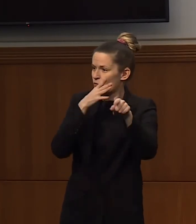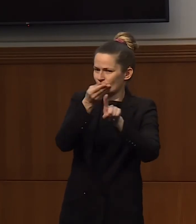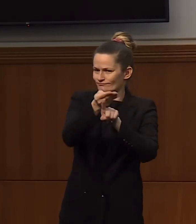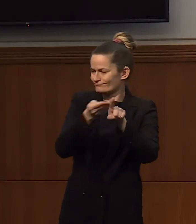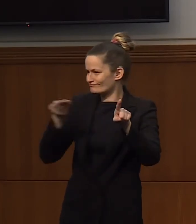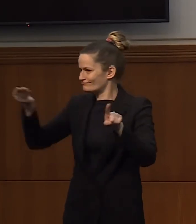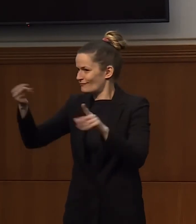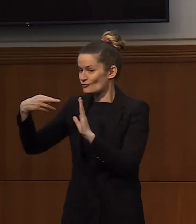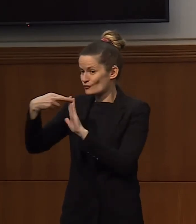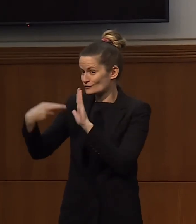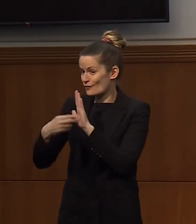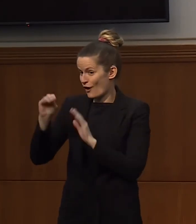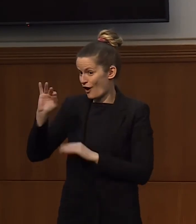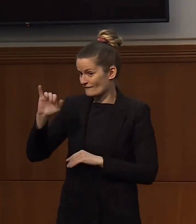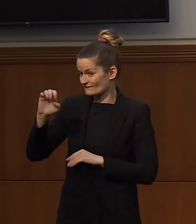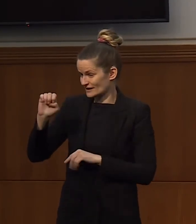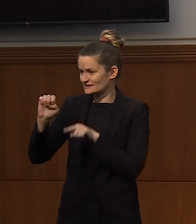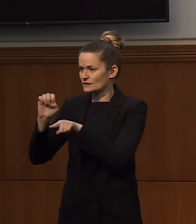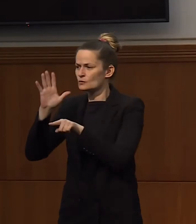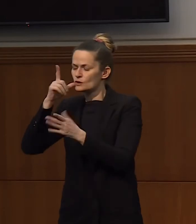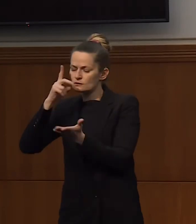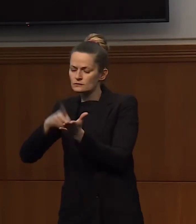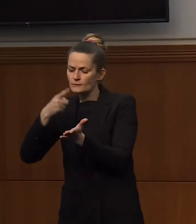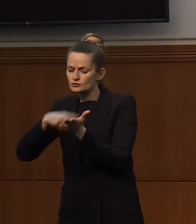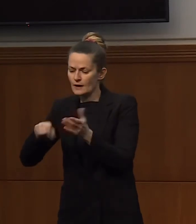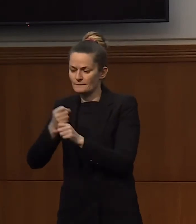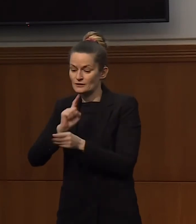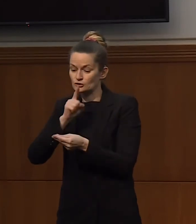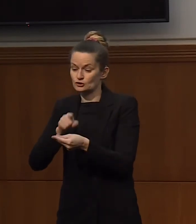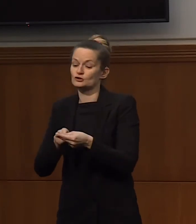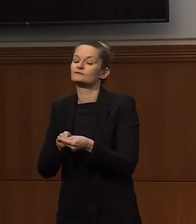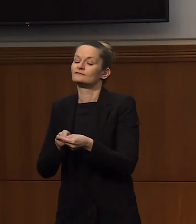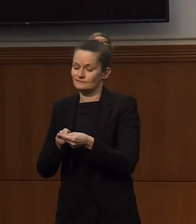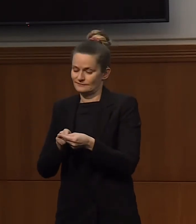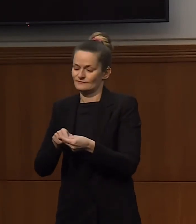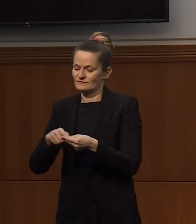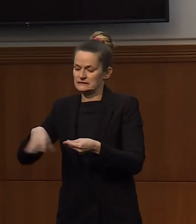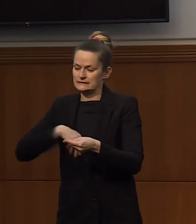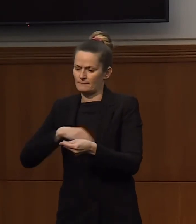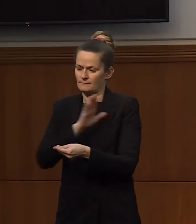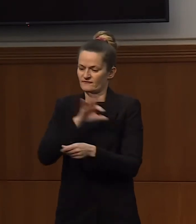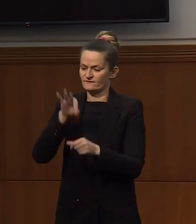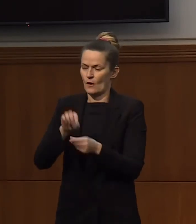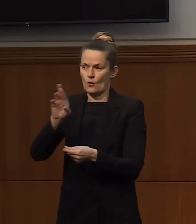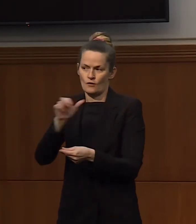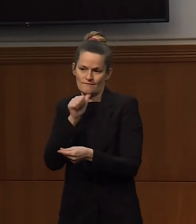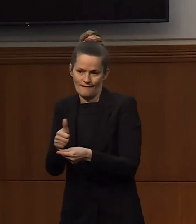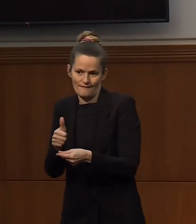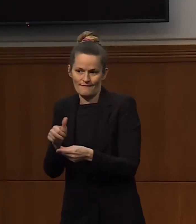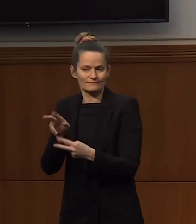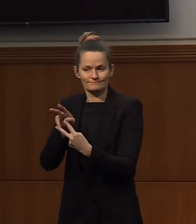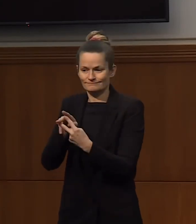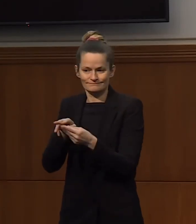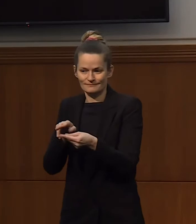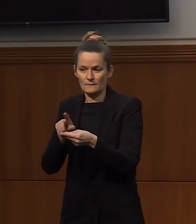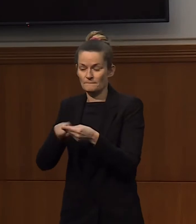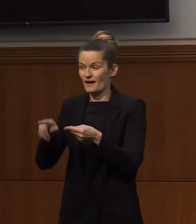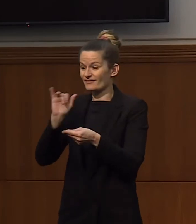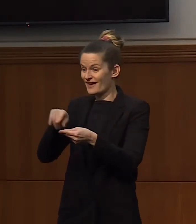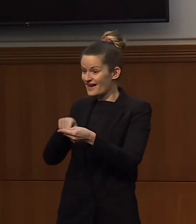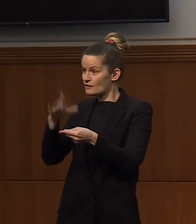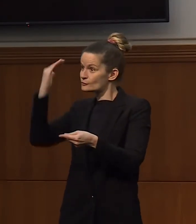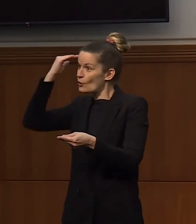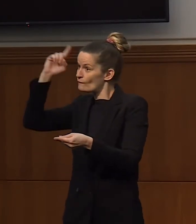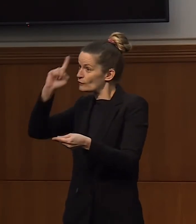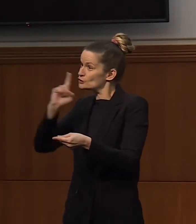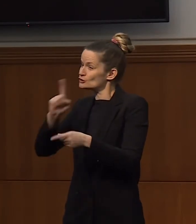board at the provisional ballot meeting. So you're not going to know the results of that probably until closer to Monday of next week.